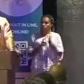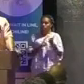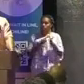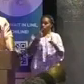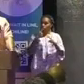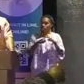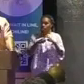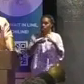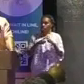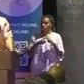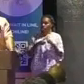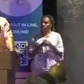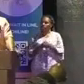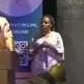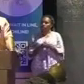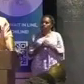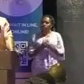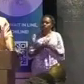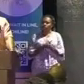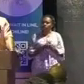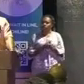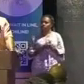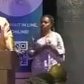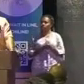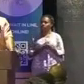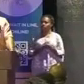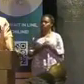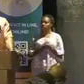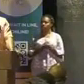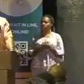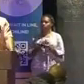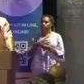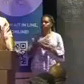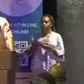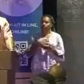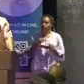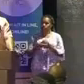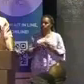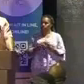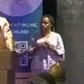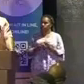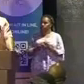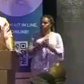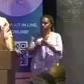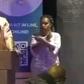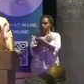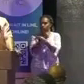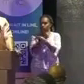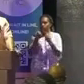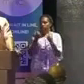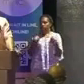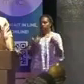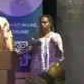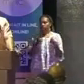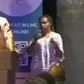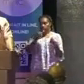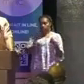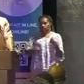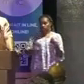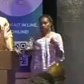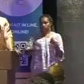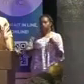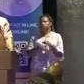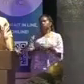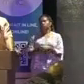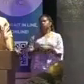long spreadsheet Excel spreadsheet stop by me like na. You can give me the volume na ba me like use him long. Manage